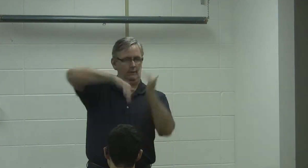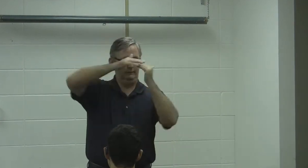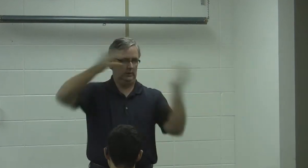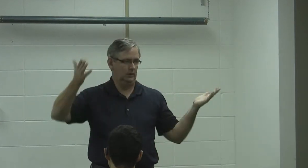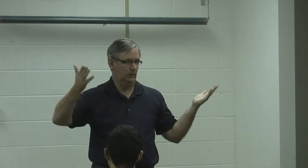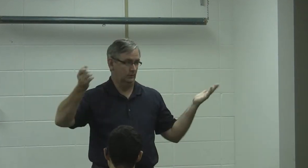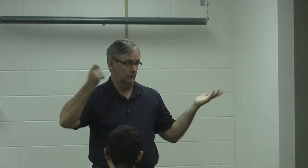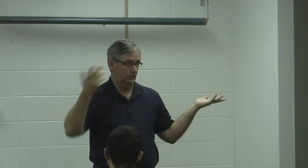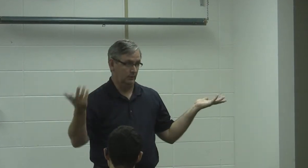They're not real life.